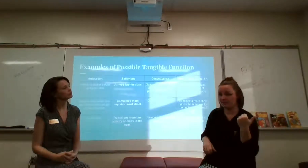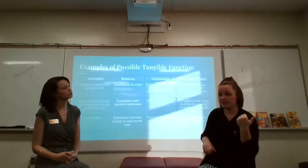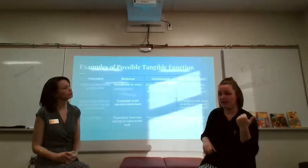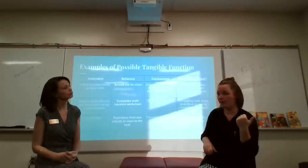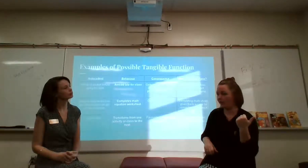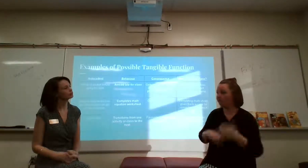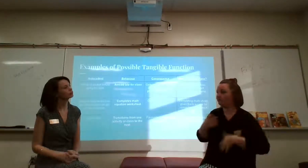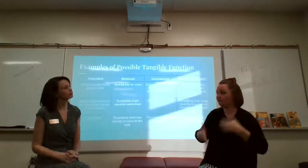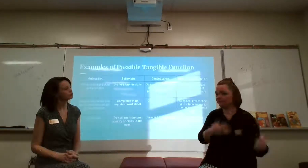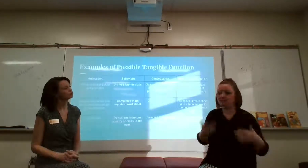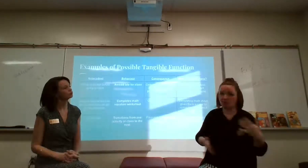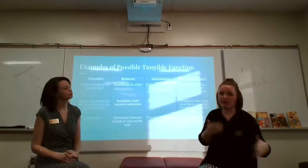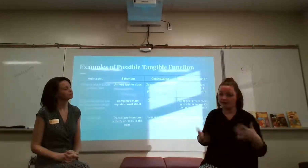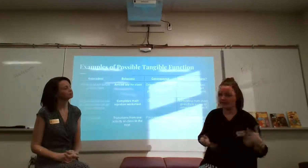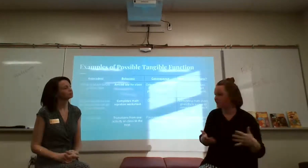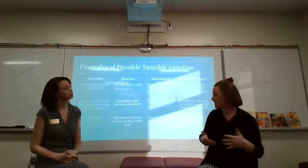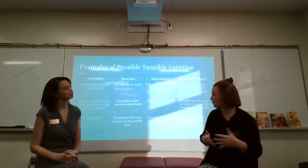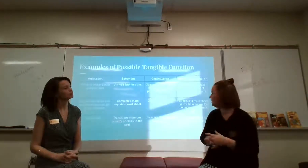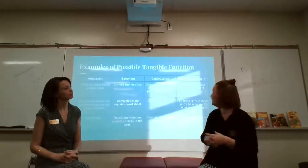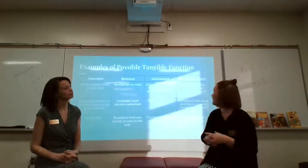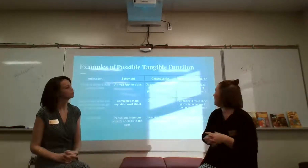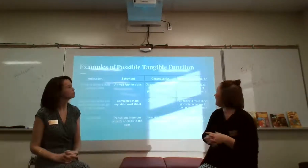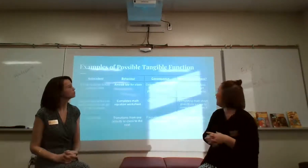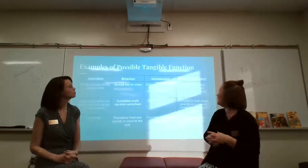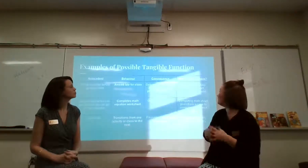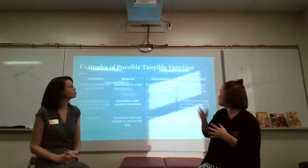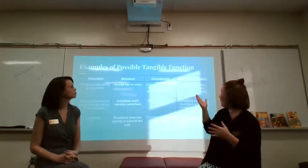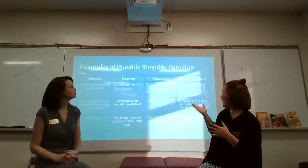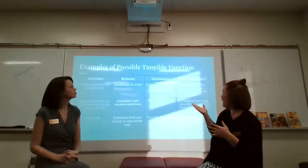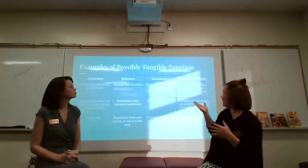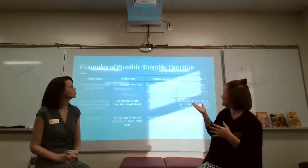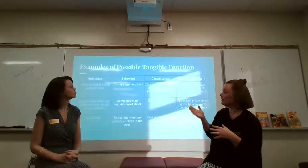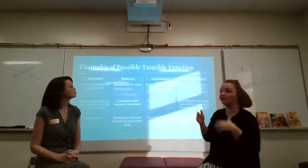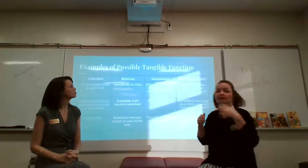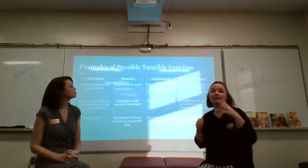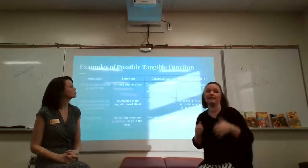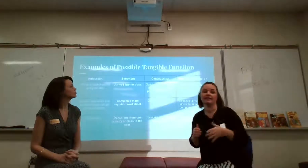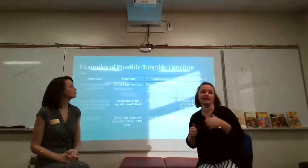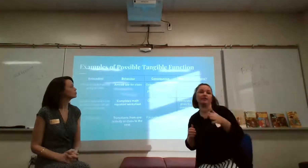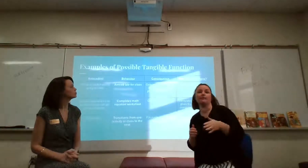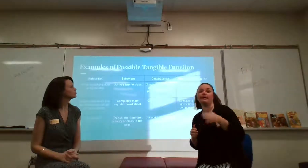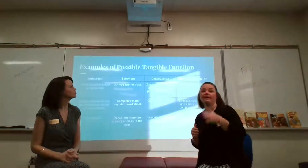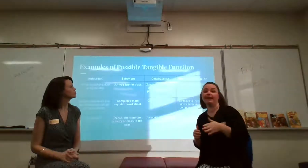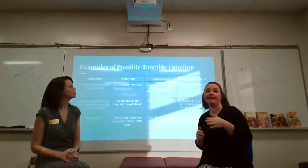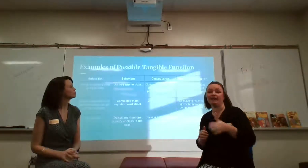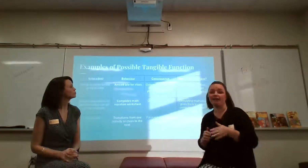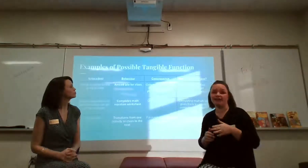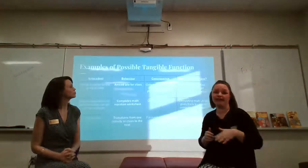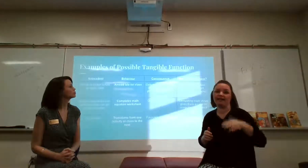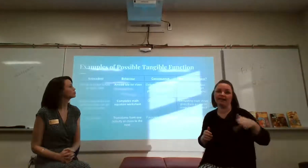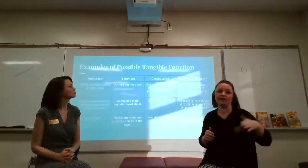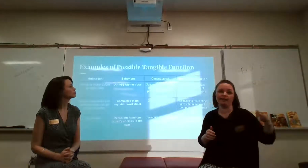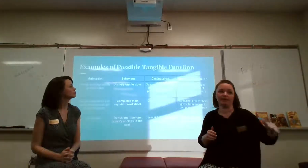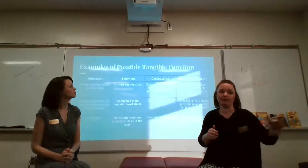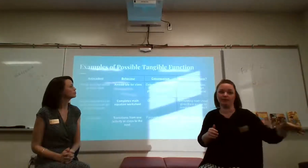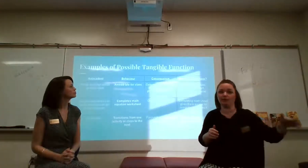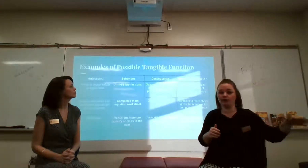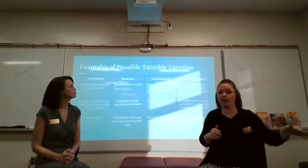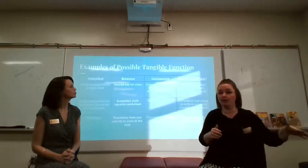the hallway to wait to talk to someone. So what happened here? Successfully being late every day allowed them a little bit more time with